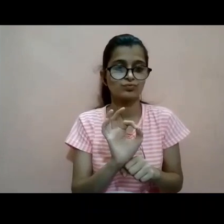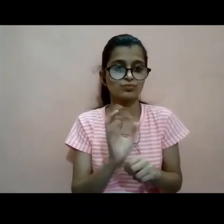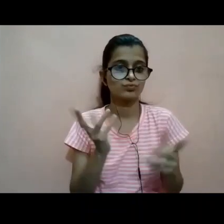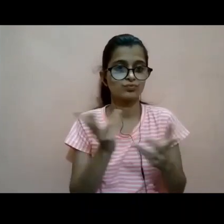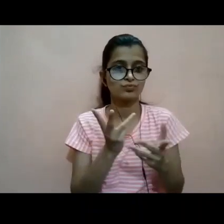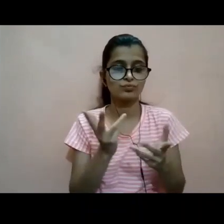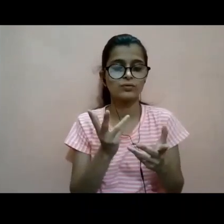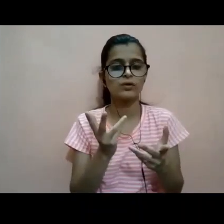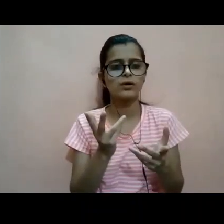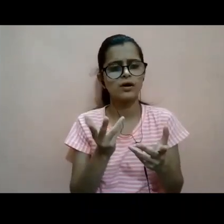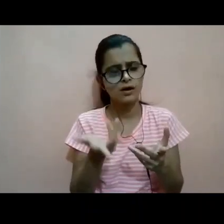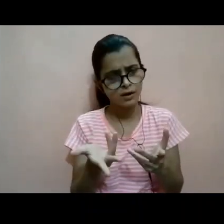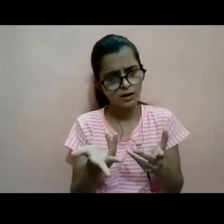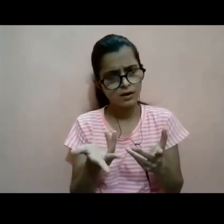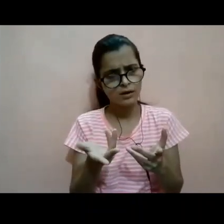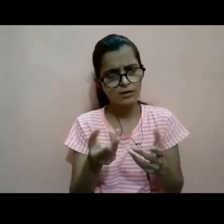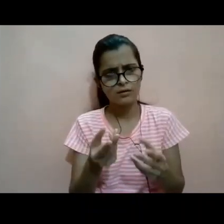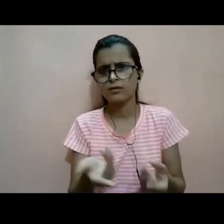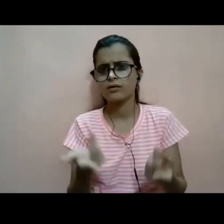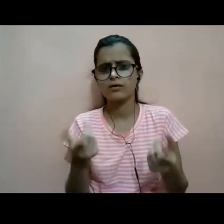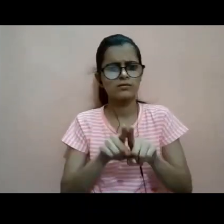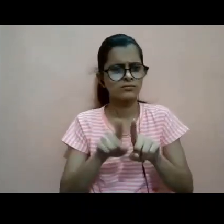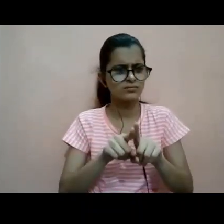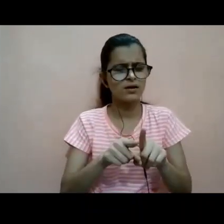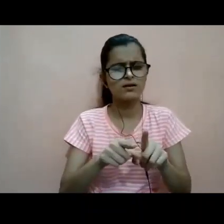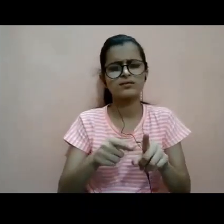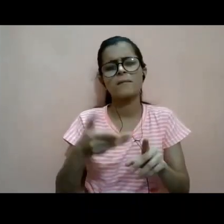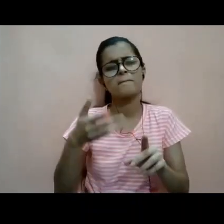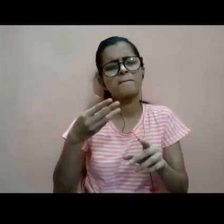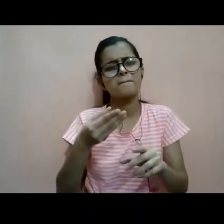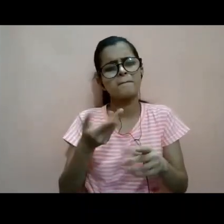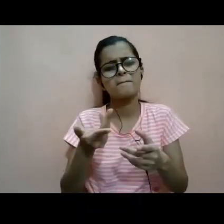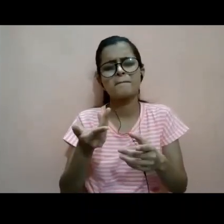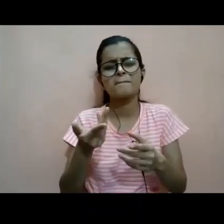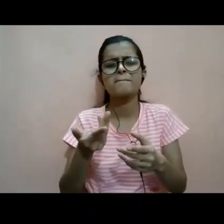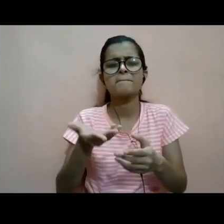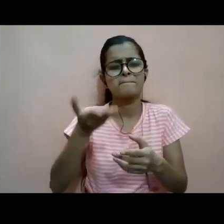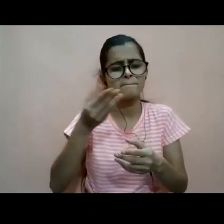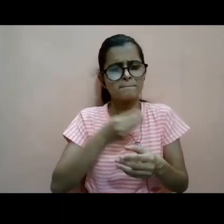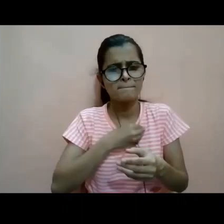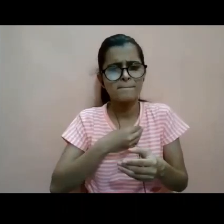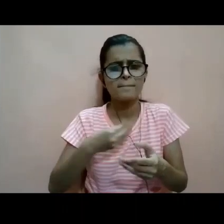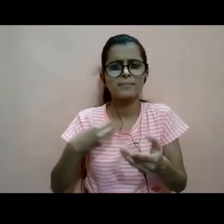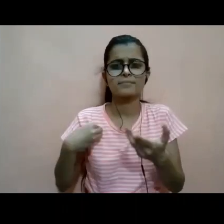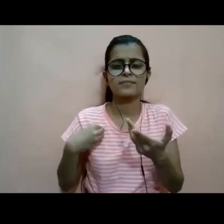this, is not to seek kind of quick, easy, pathological answers, really.